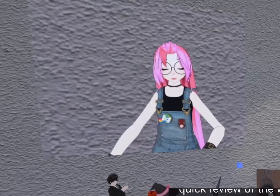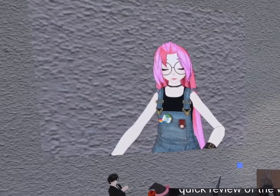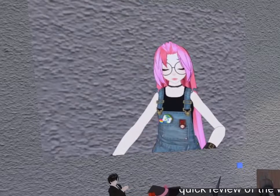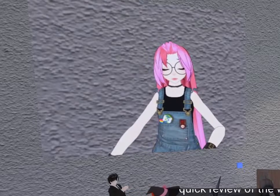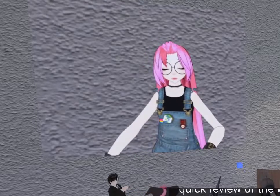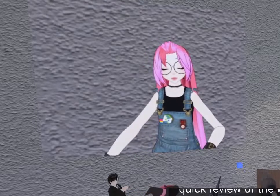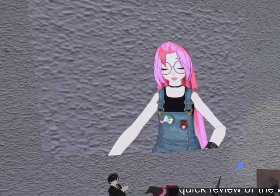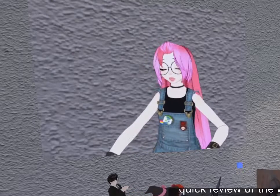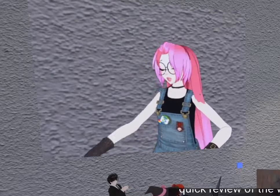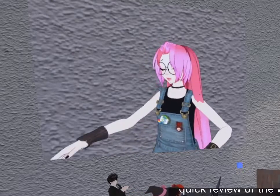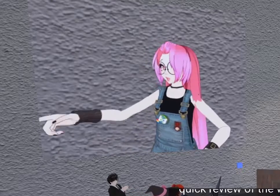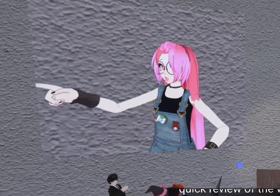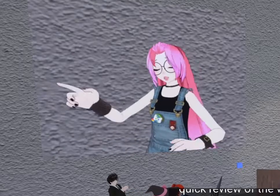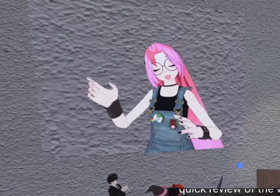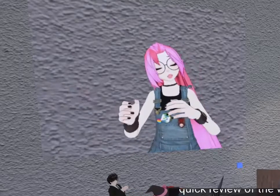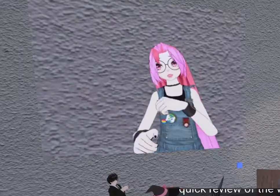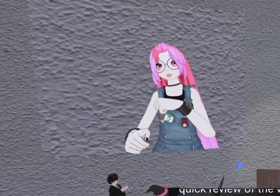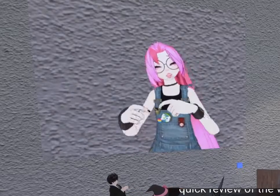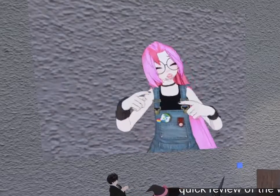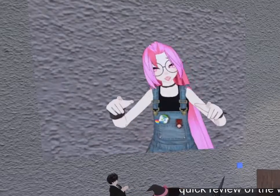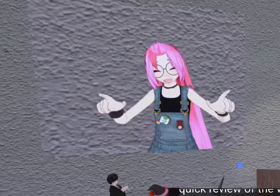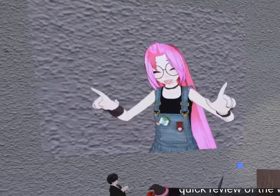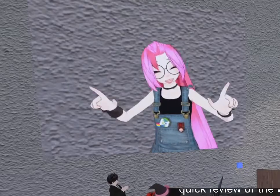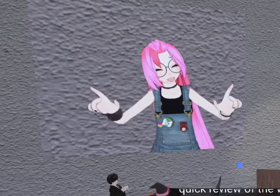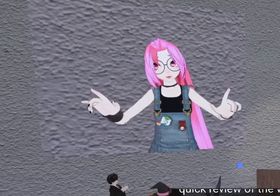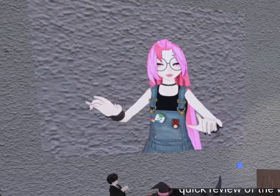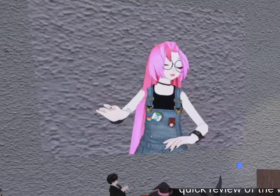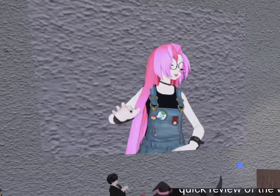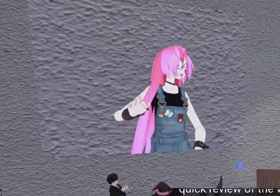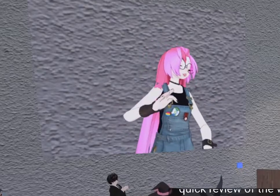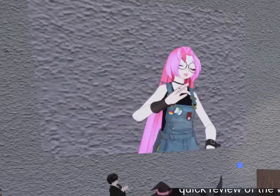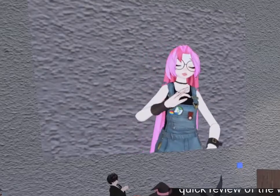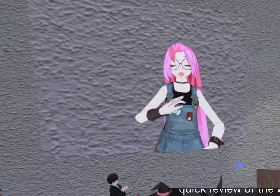scissors. Yeah, he won fair and square. Anyways, all right.